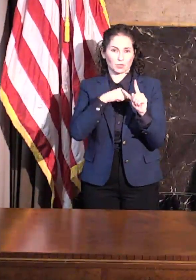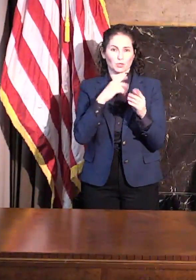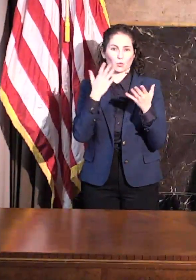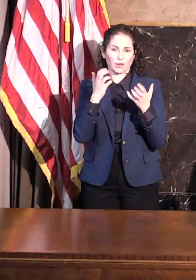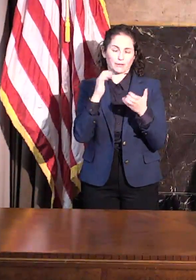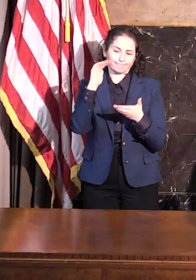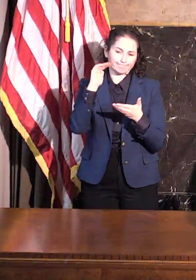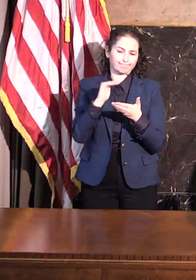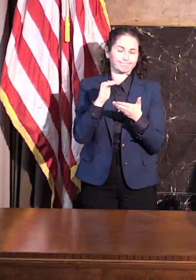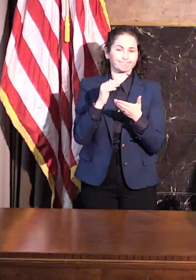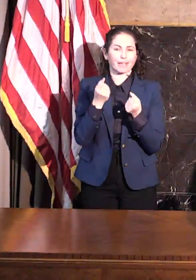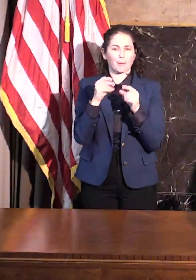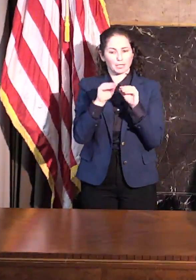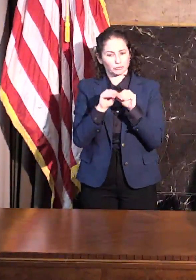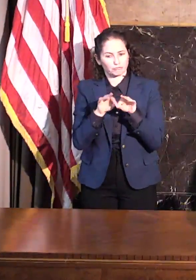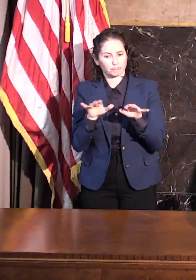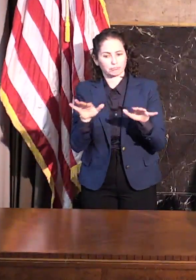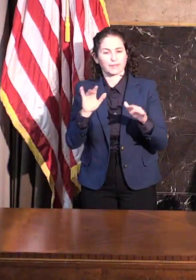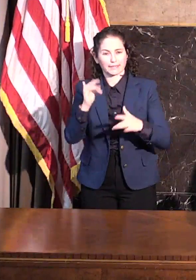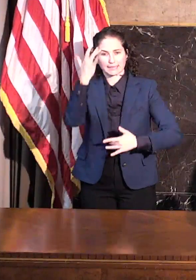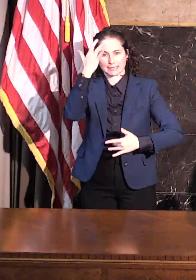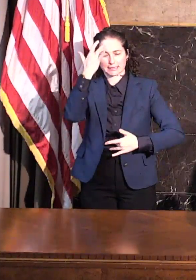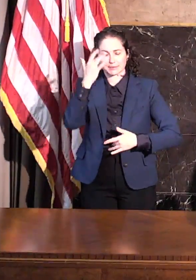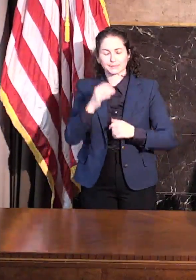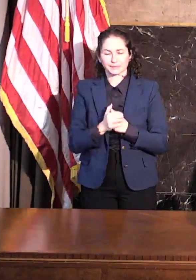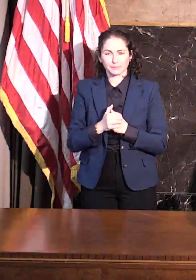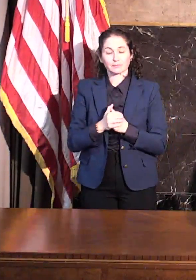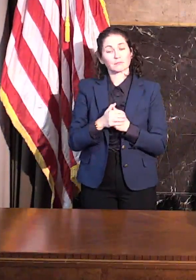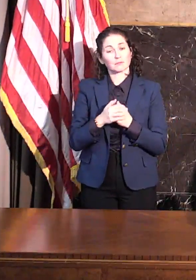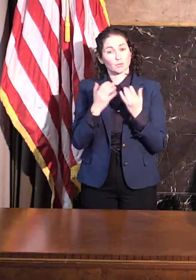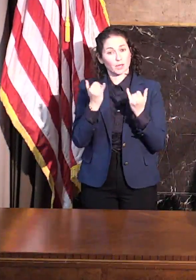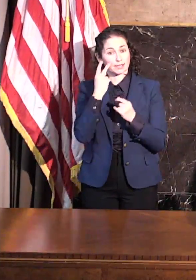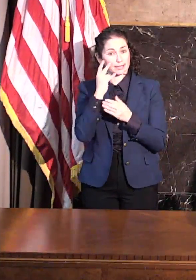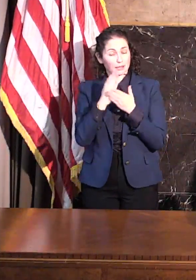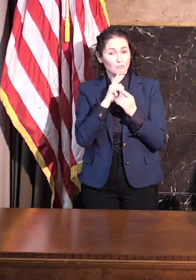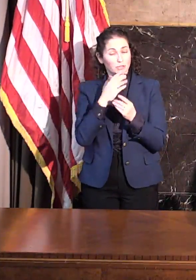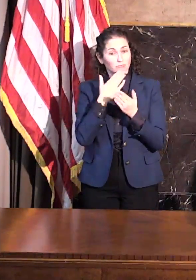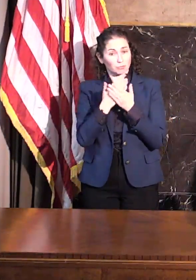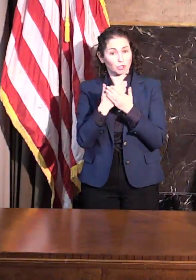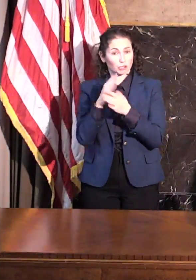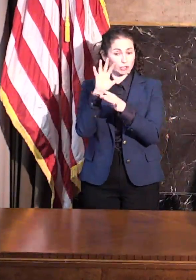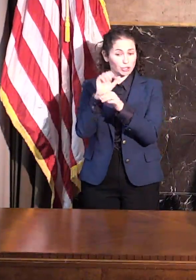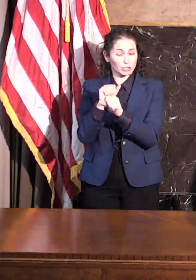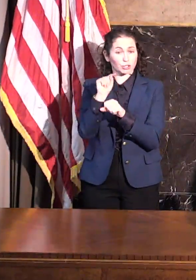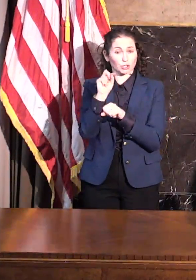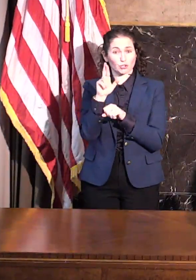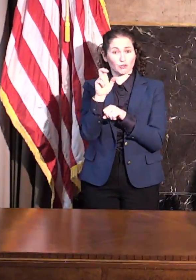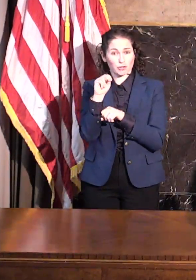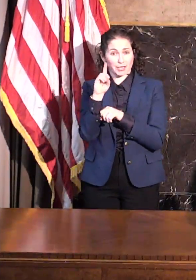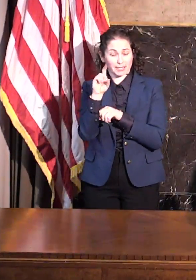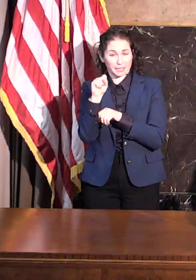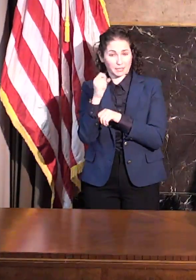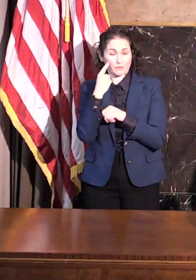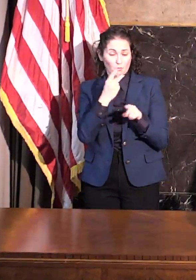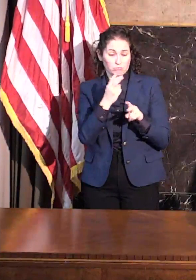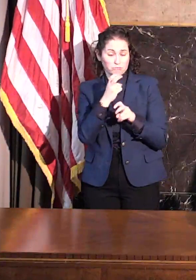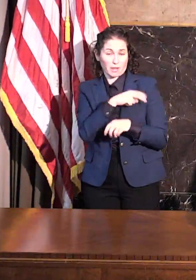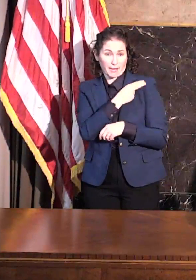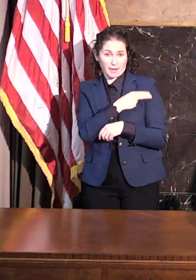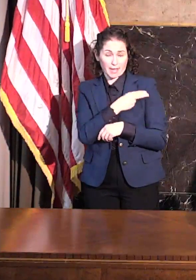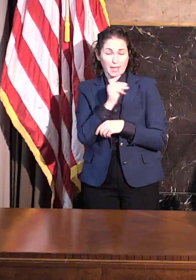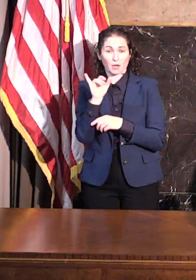preserve hospital capacity and protect those most likely to have a severe outcome from COVID, And certainly, foremost